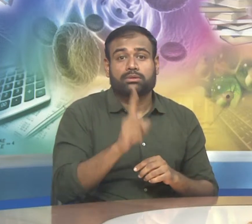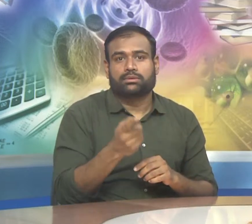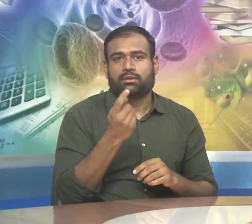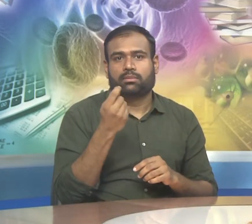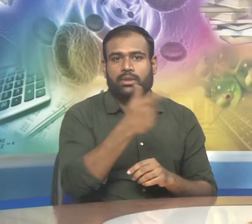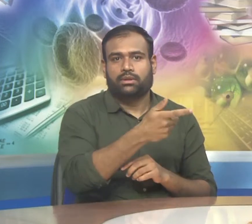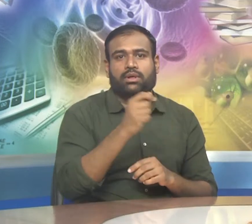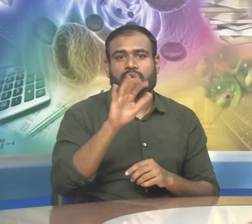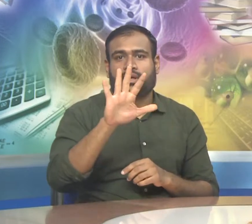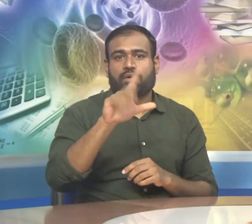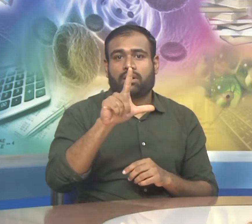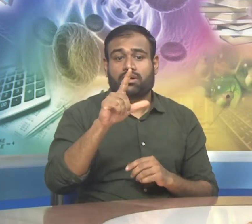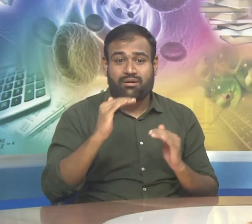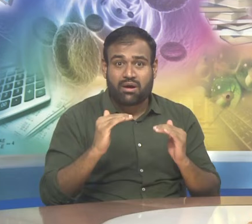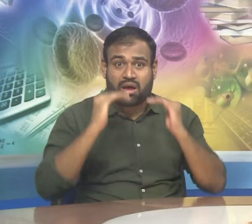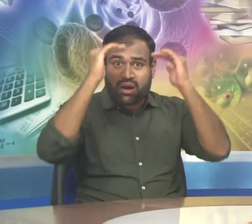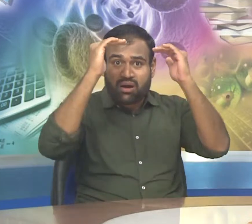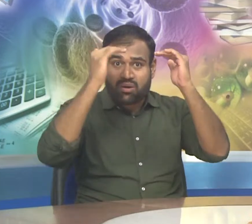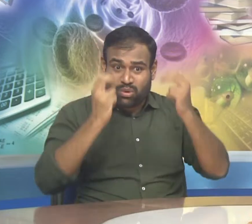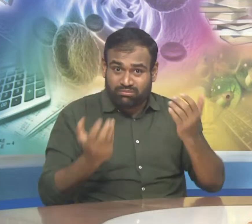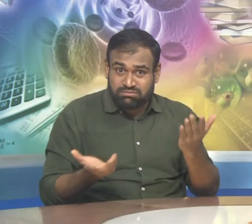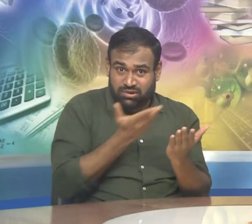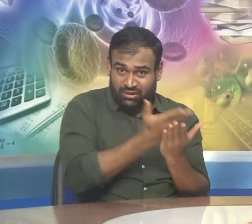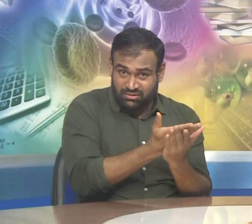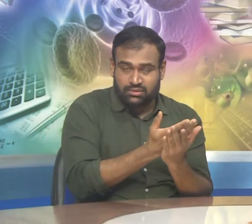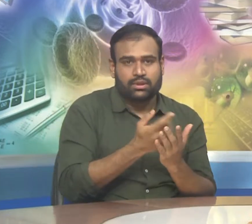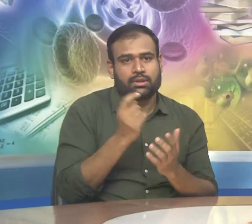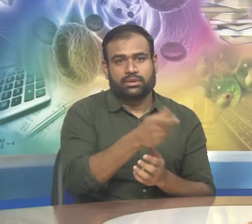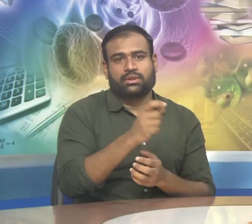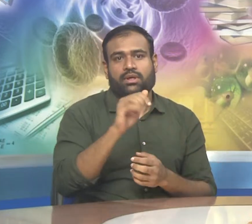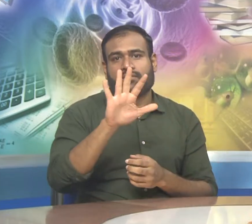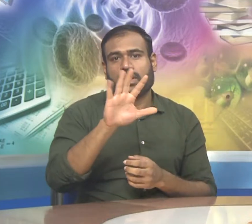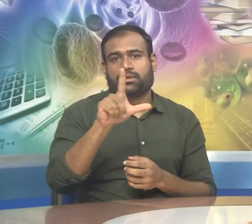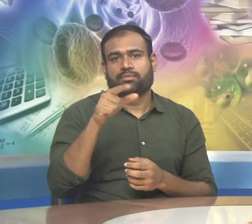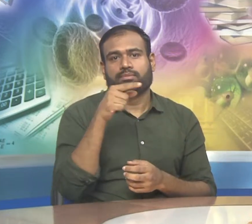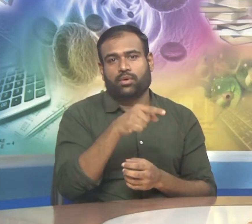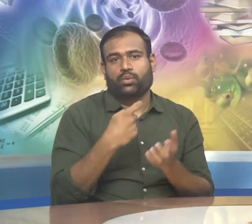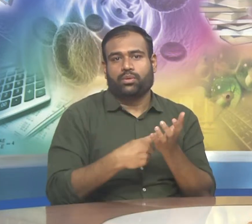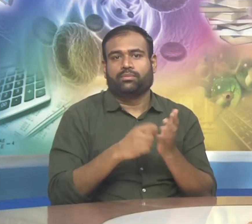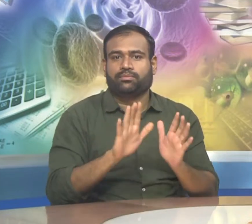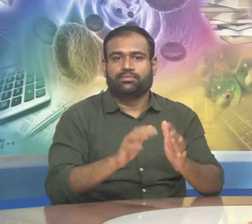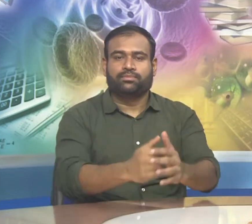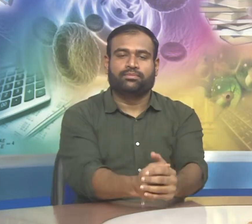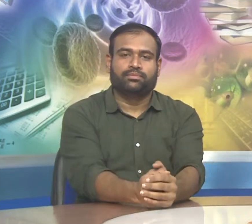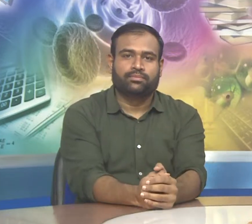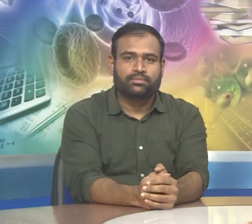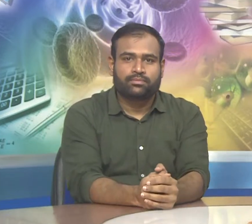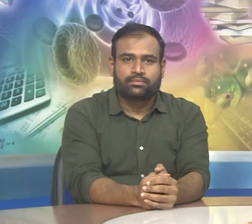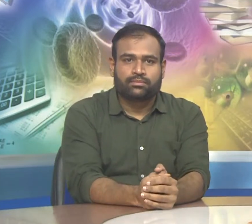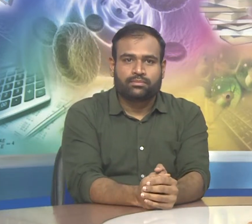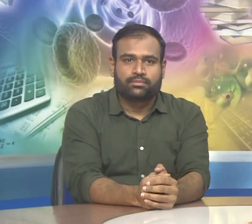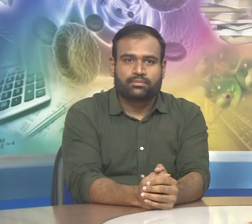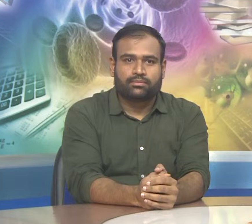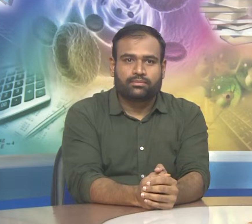extend to all such cases which involve an amount exceeding up to 5